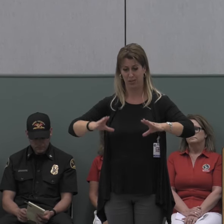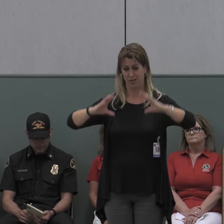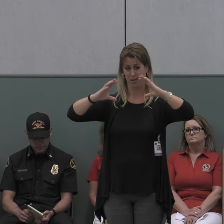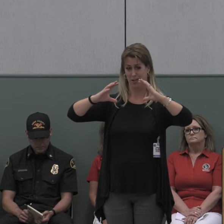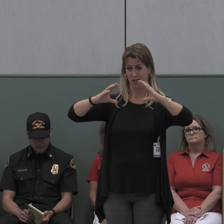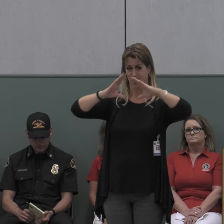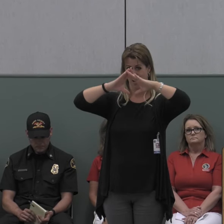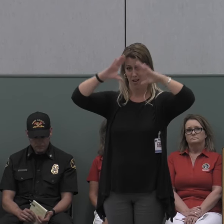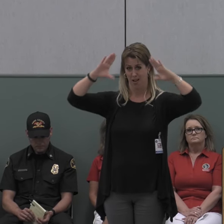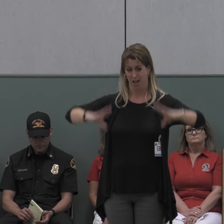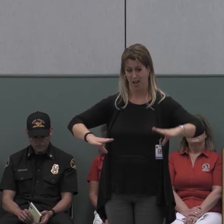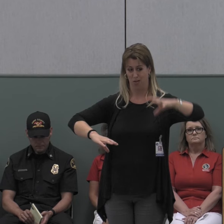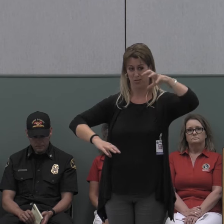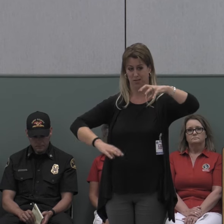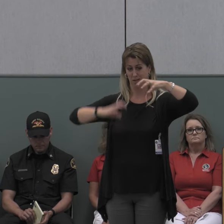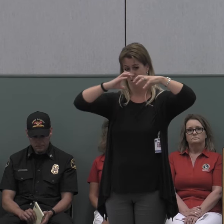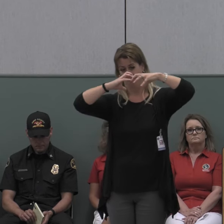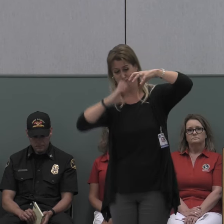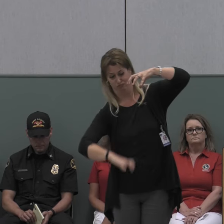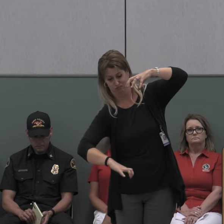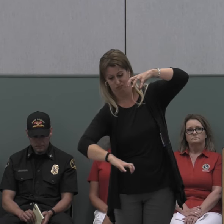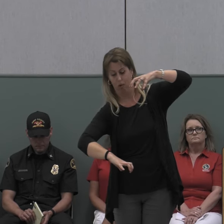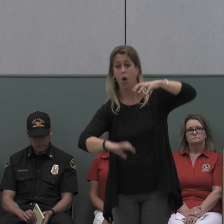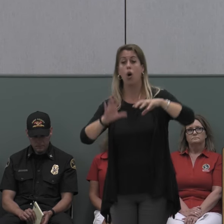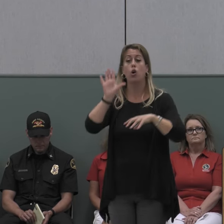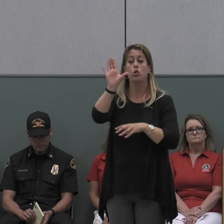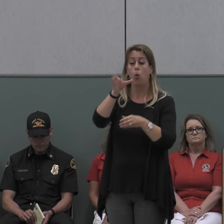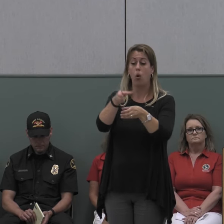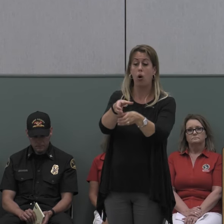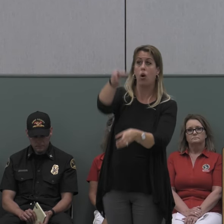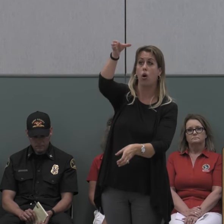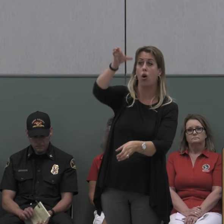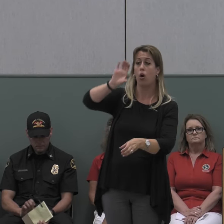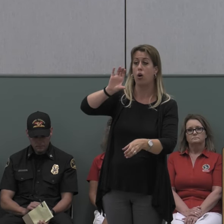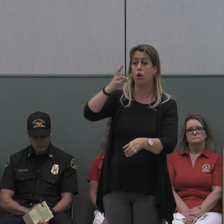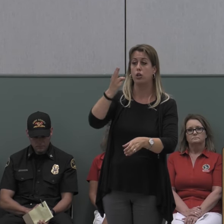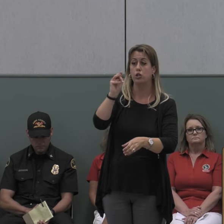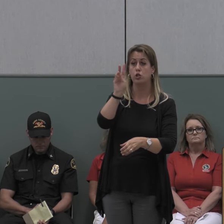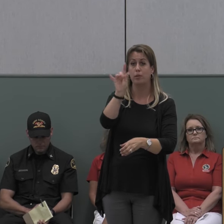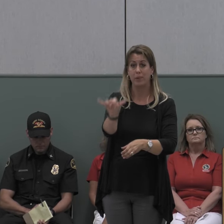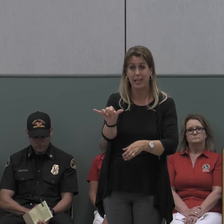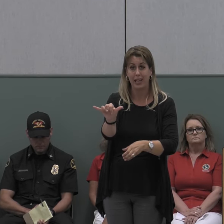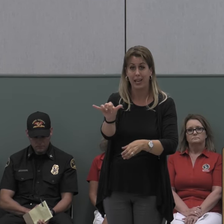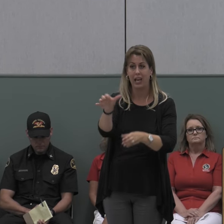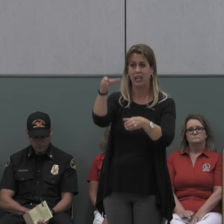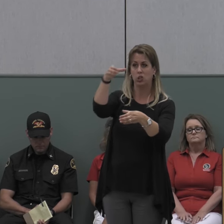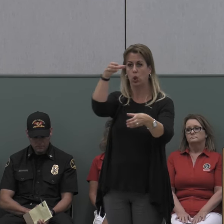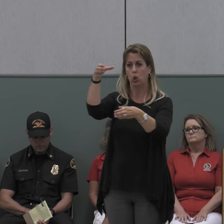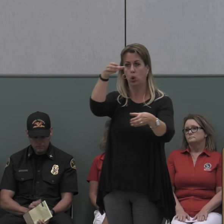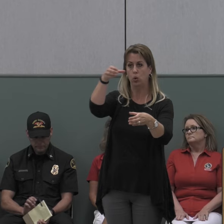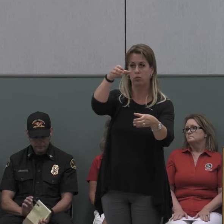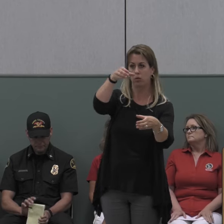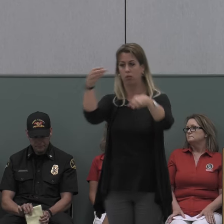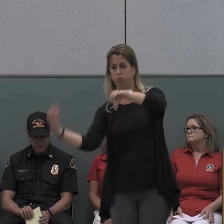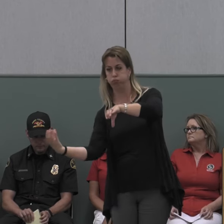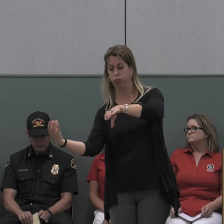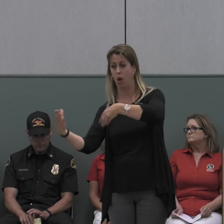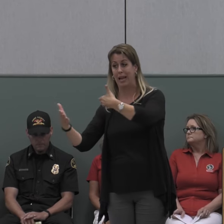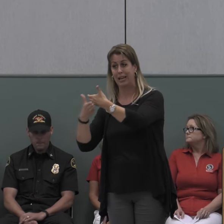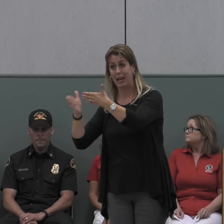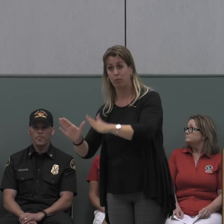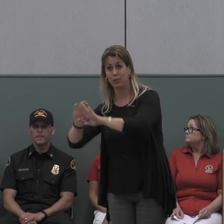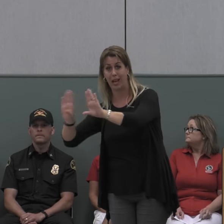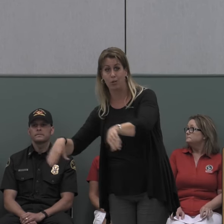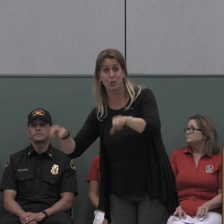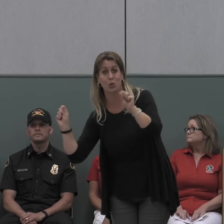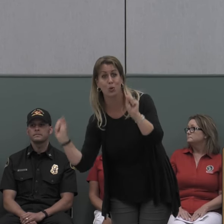you have a loose chimney, okay, that's a good one, okay, that could fall in your neighbor's house. Those are worth calling about and